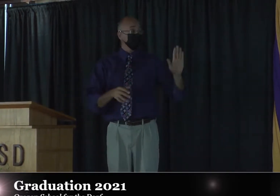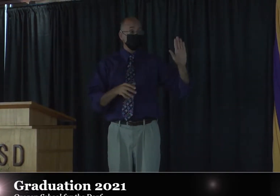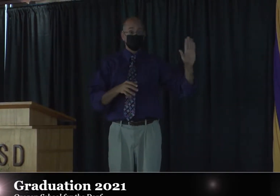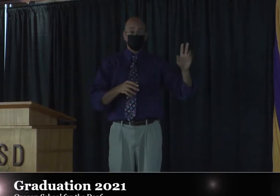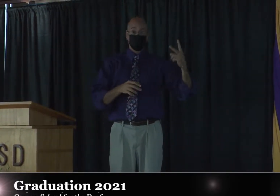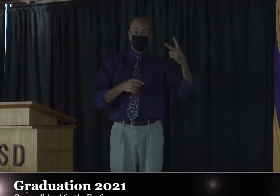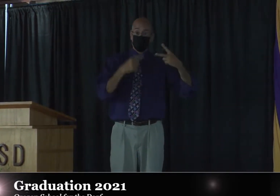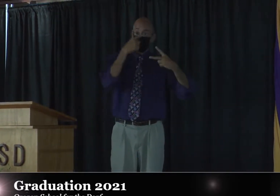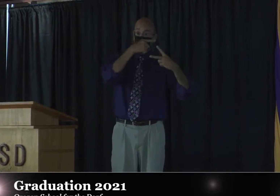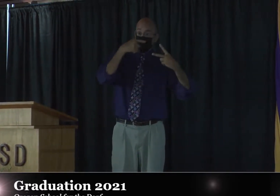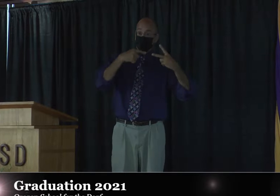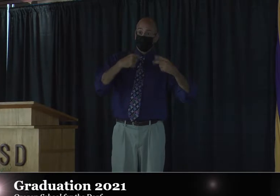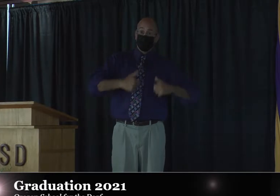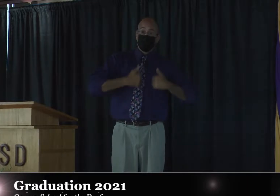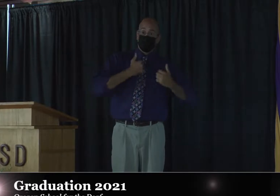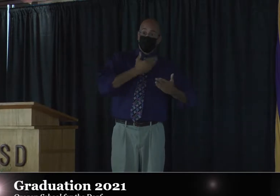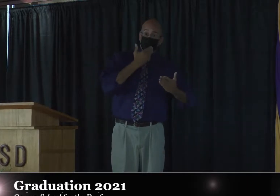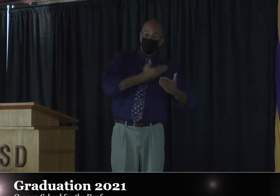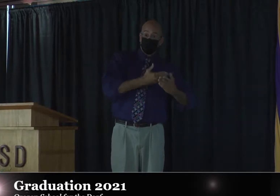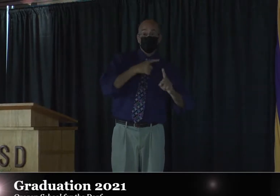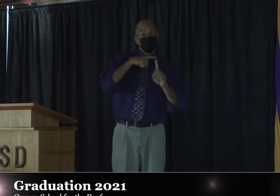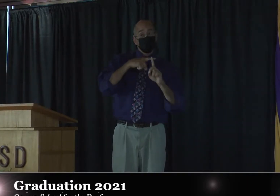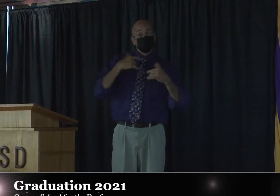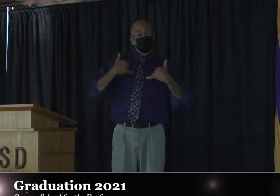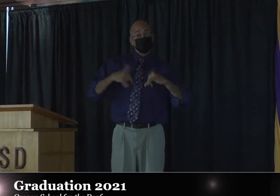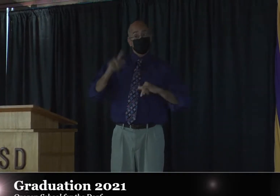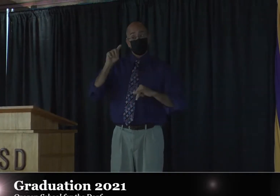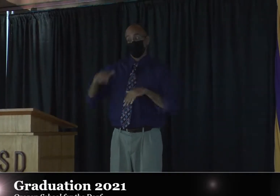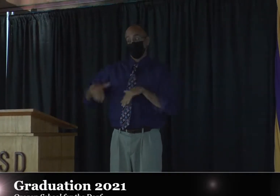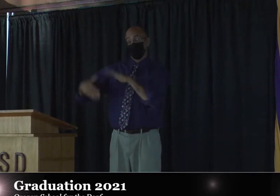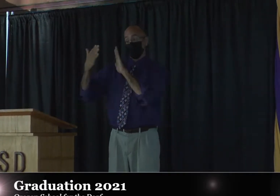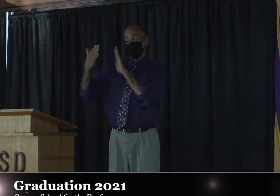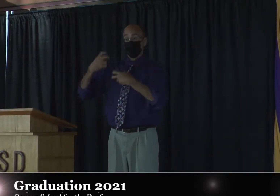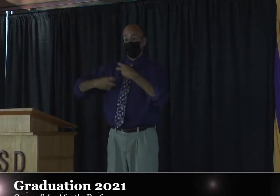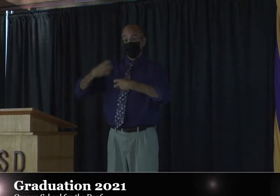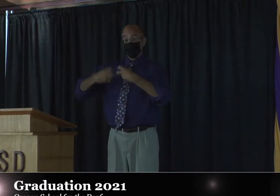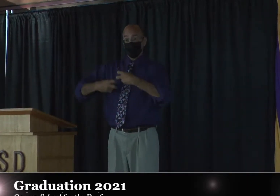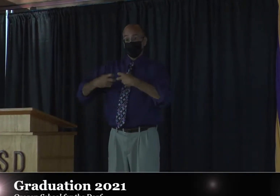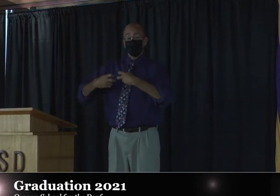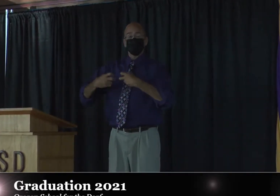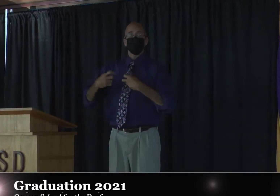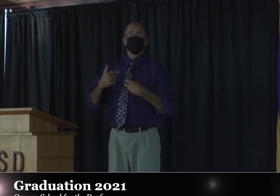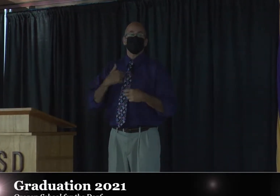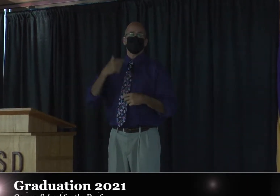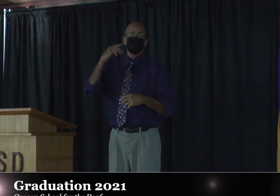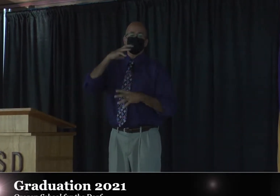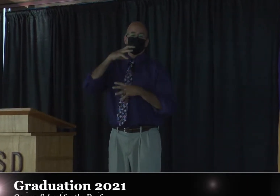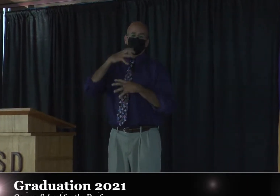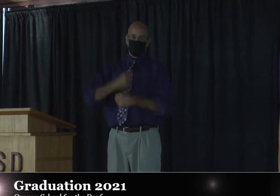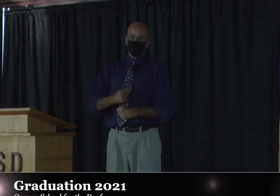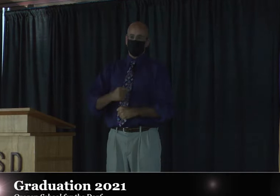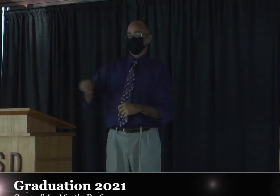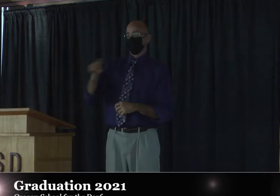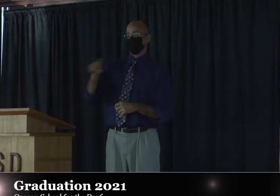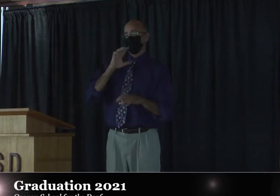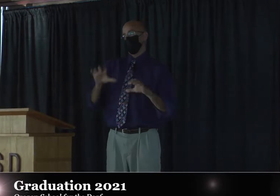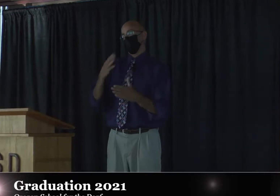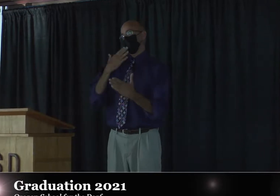with the 5 points from Charla and the 2 from RJ, you guys are ready to face any challenge, and I'm confident